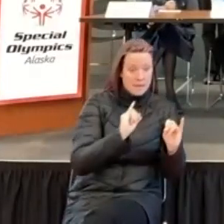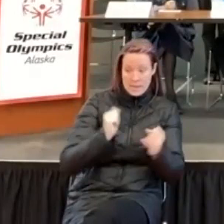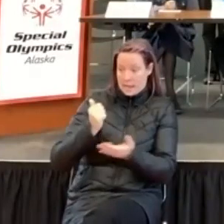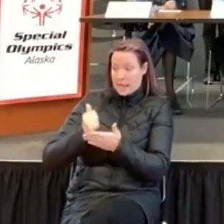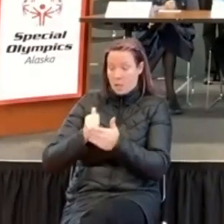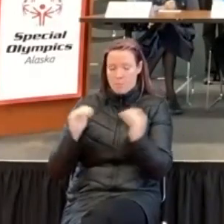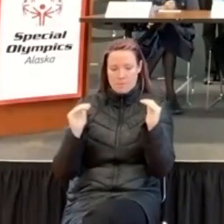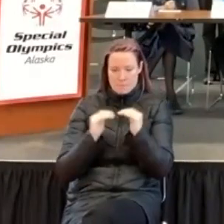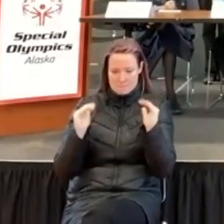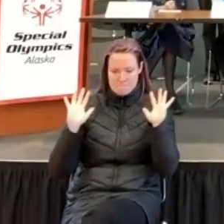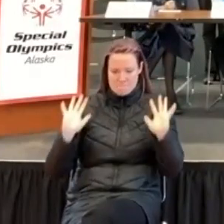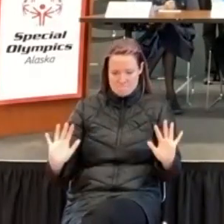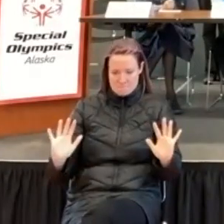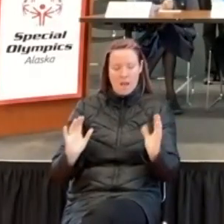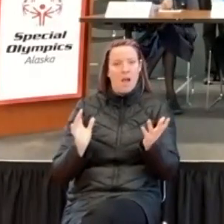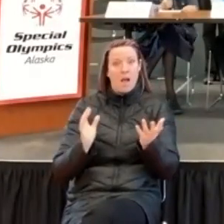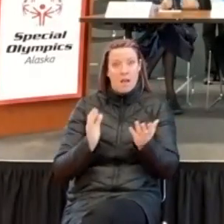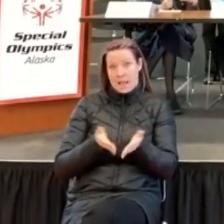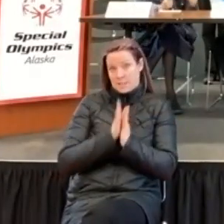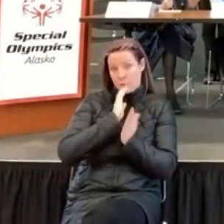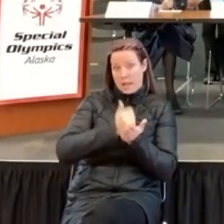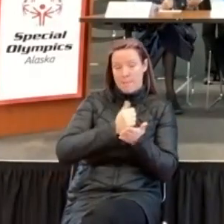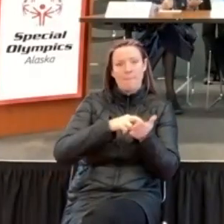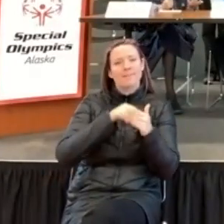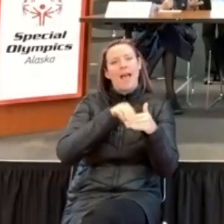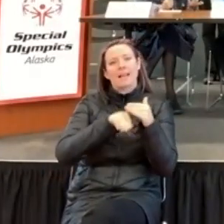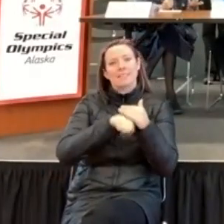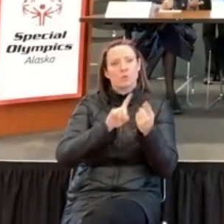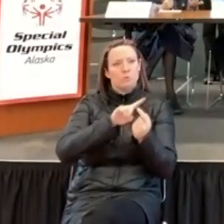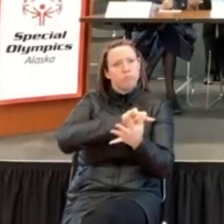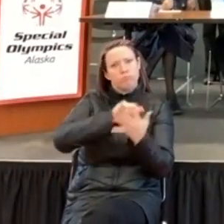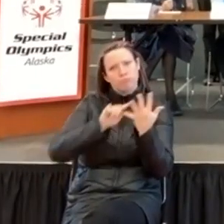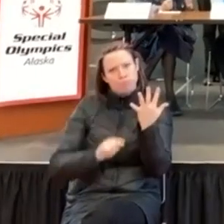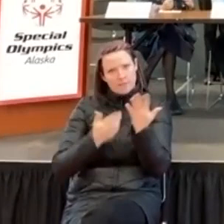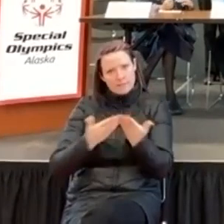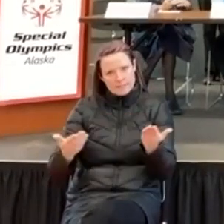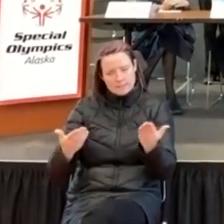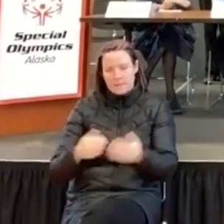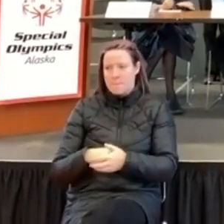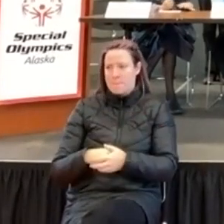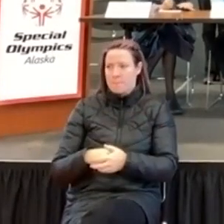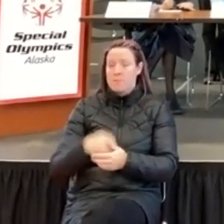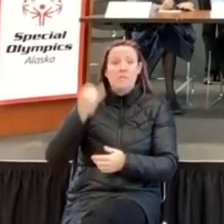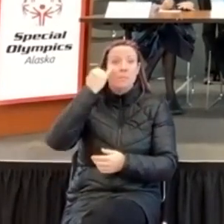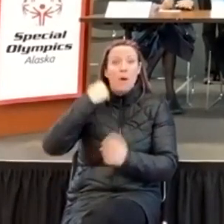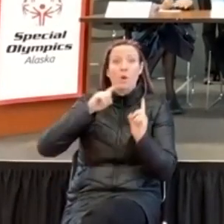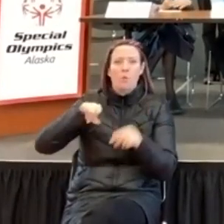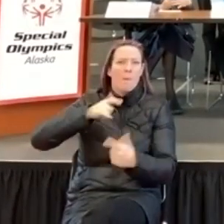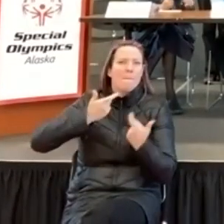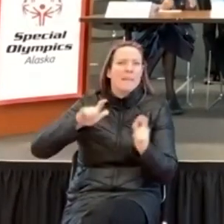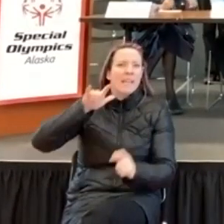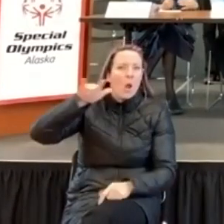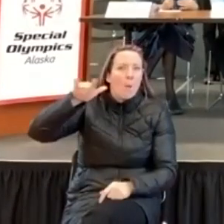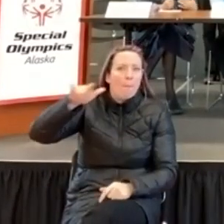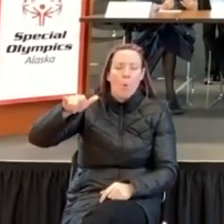access to things. So one of the good examples is that these days when I go to a larger airport, like when